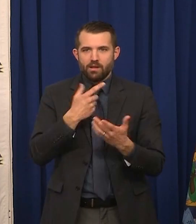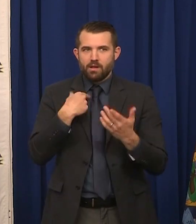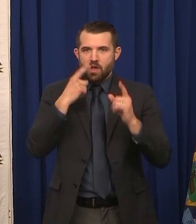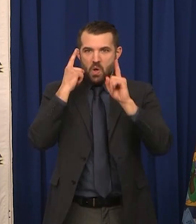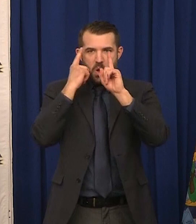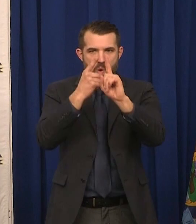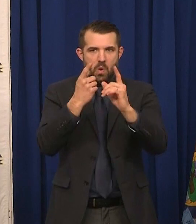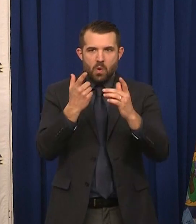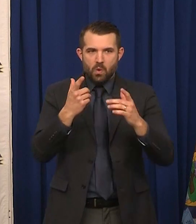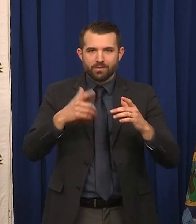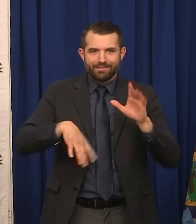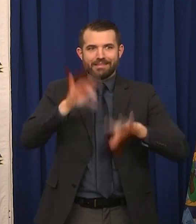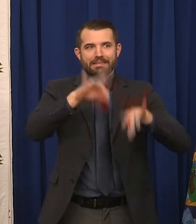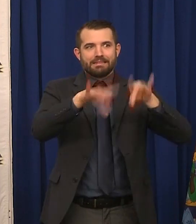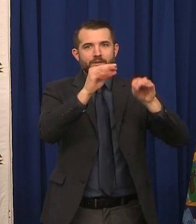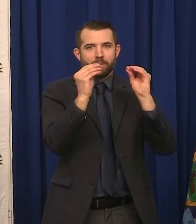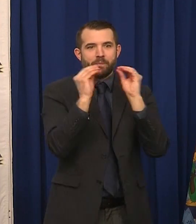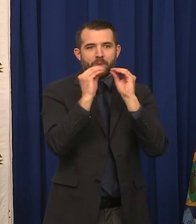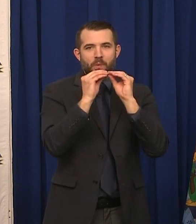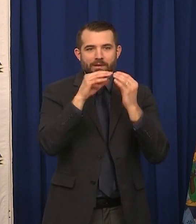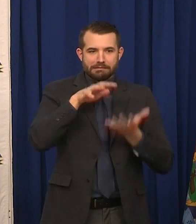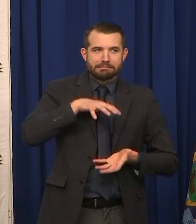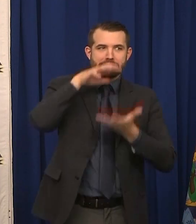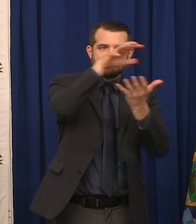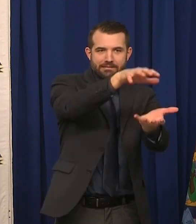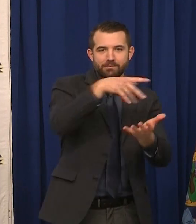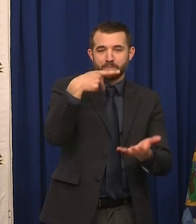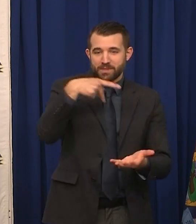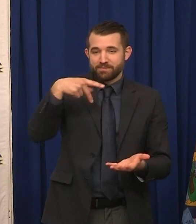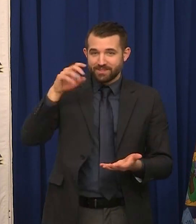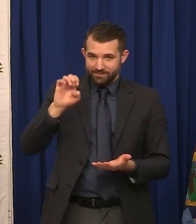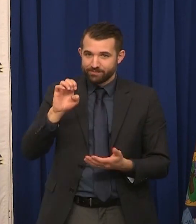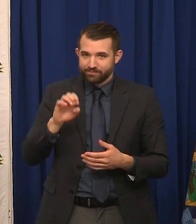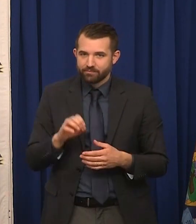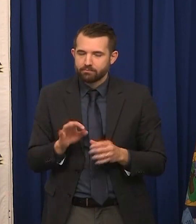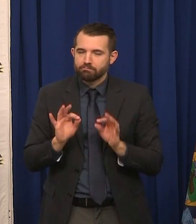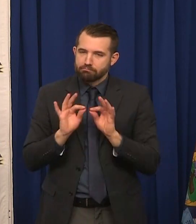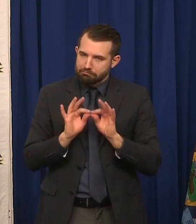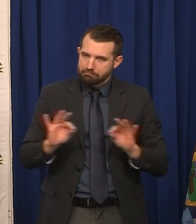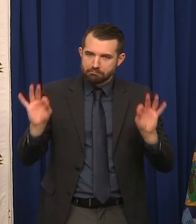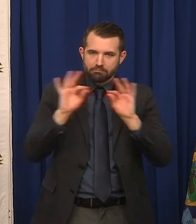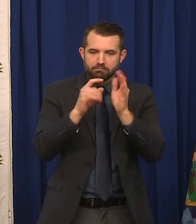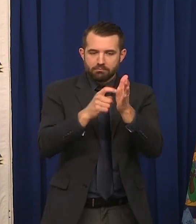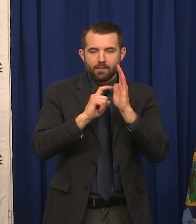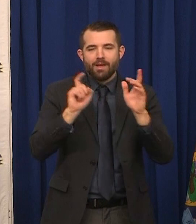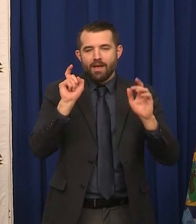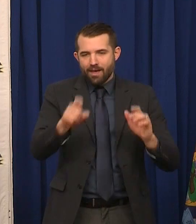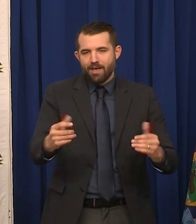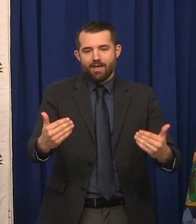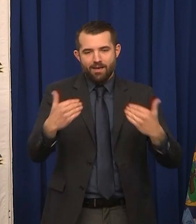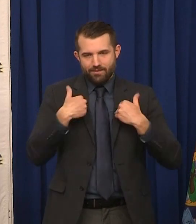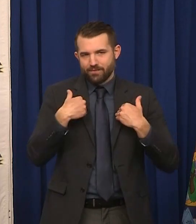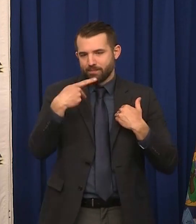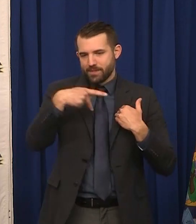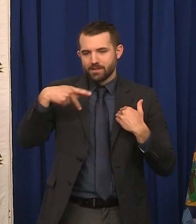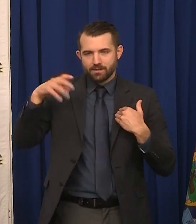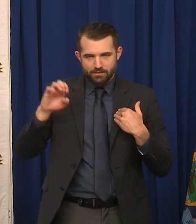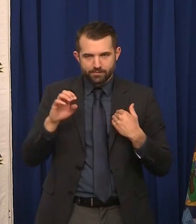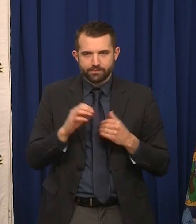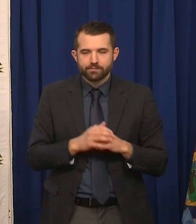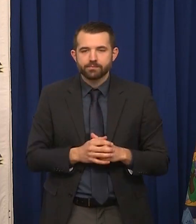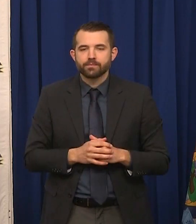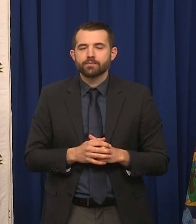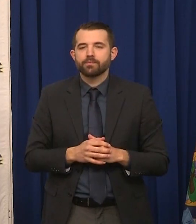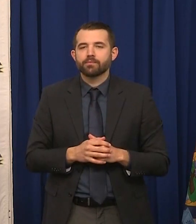we can, recognizing that it's a valuable but essential resource. But I also think we should